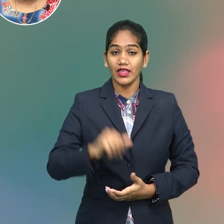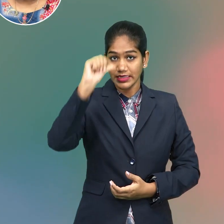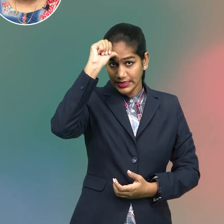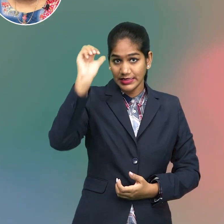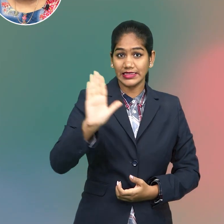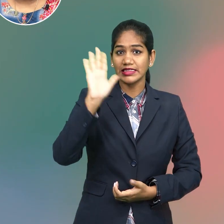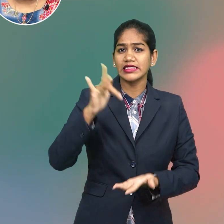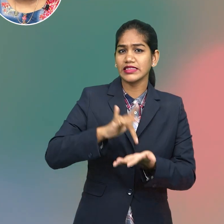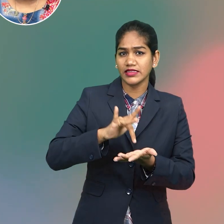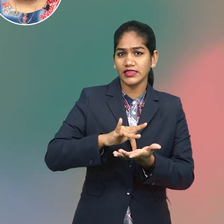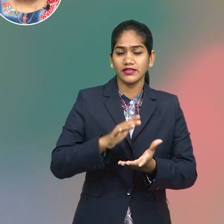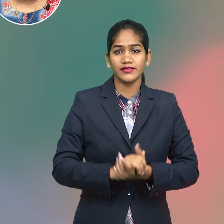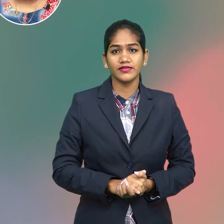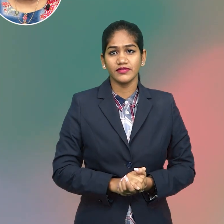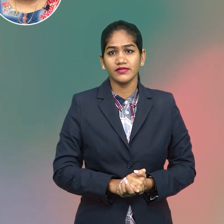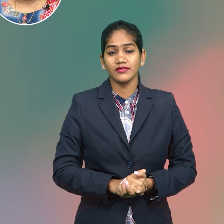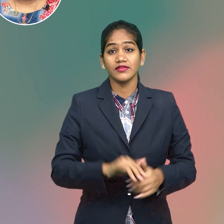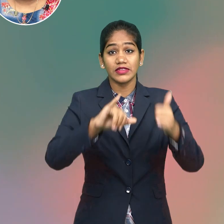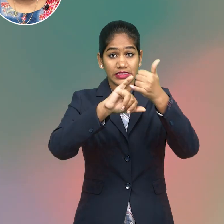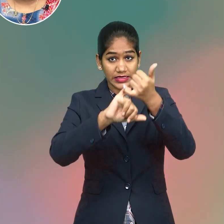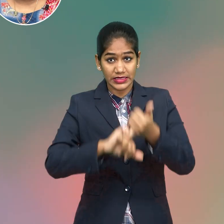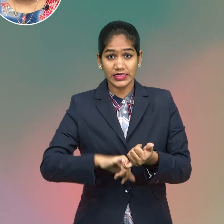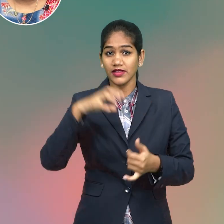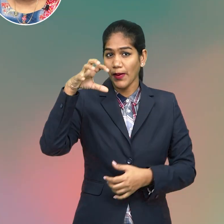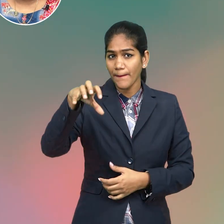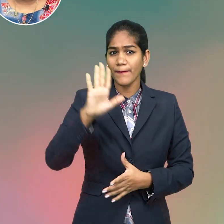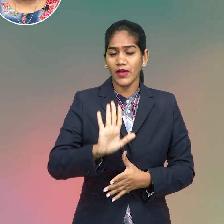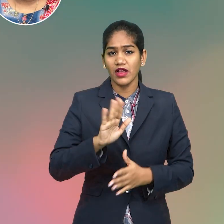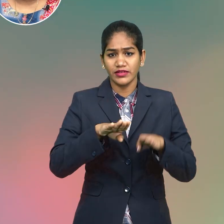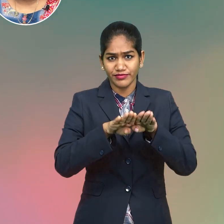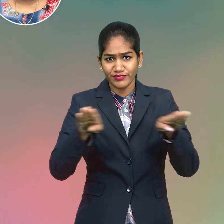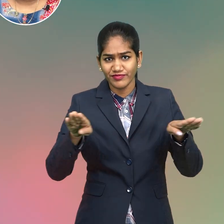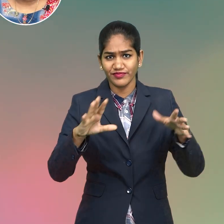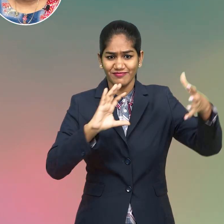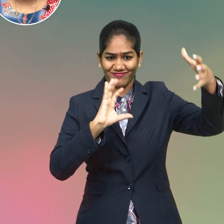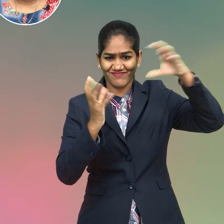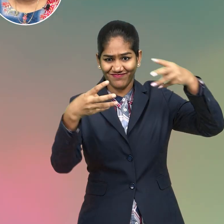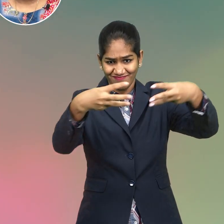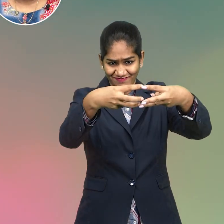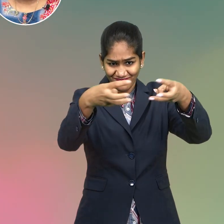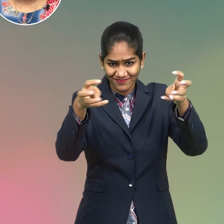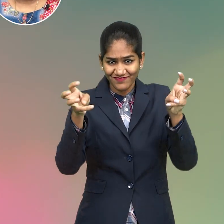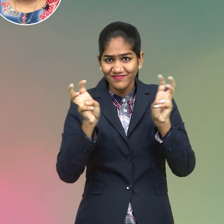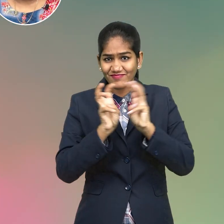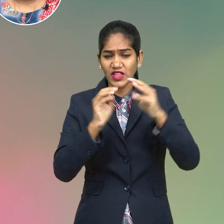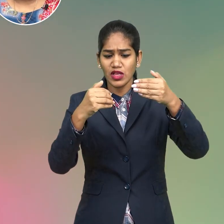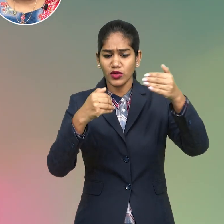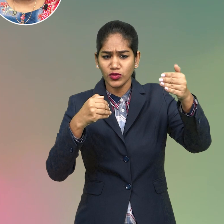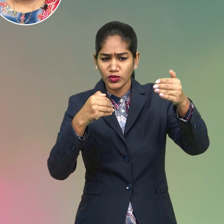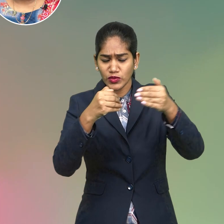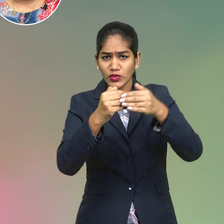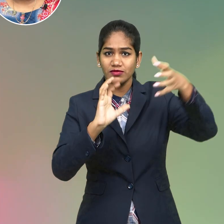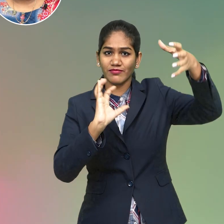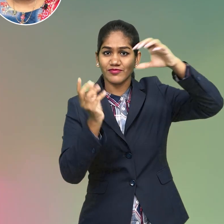In India, the southern part lies in the tropical belt closer to the equator.